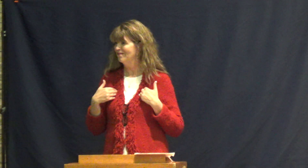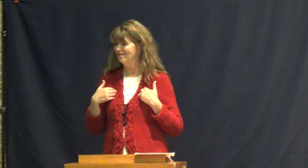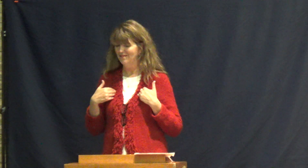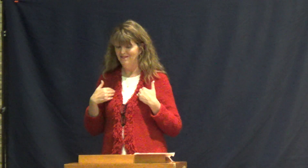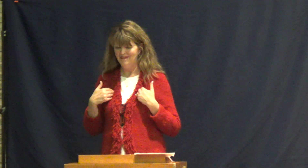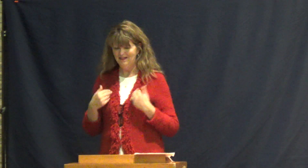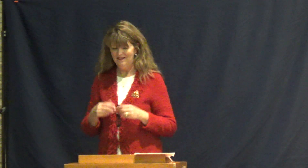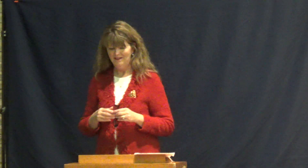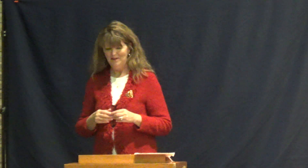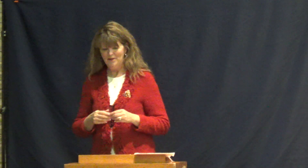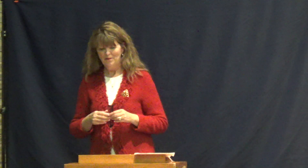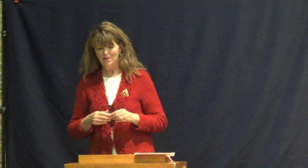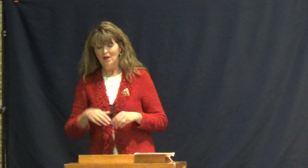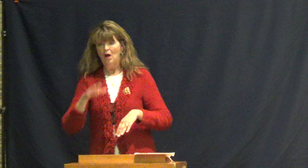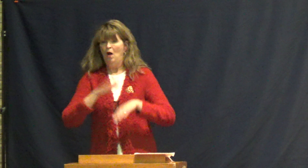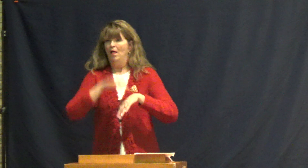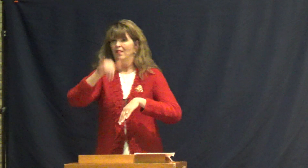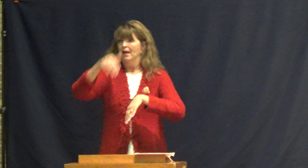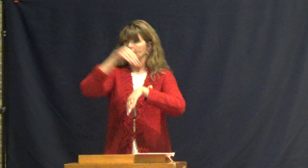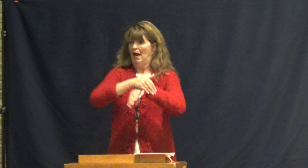deserves.